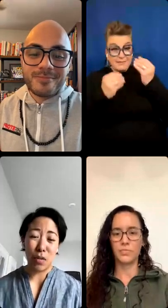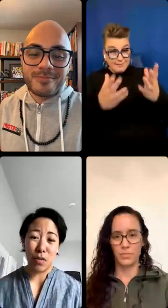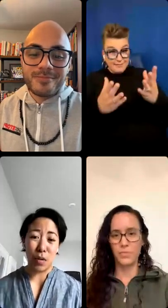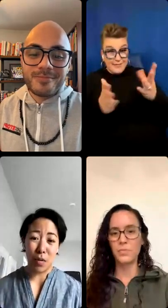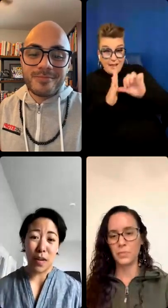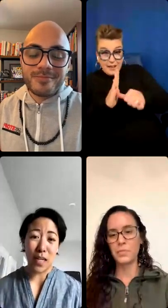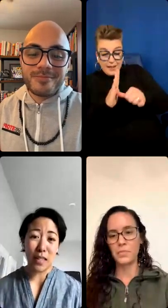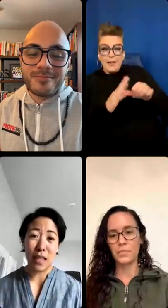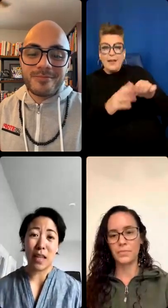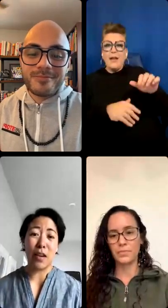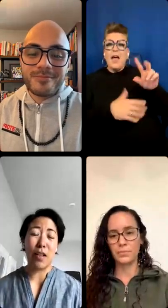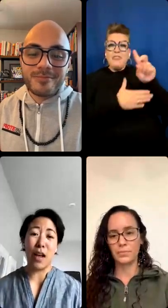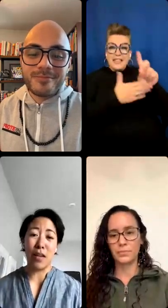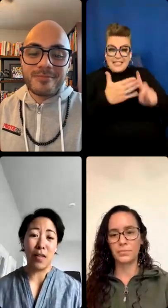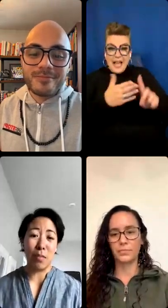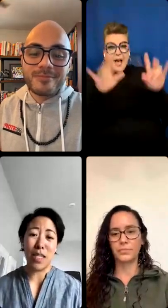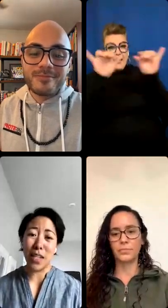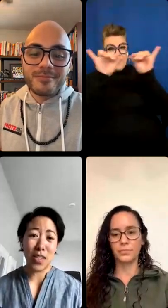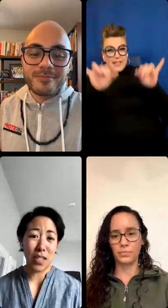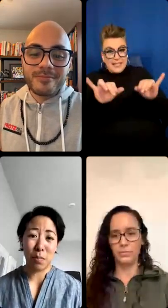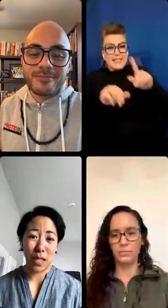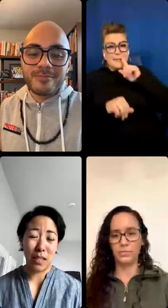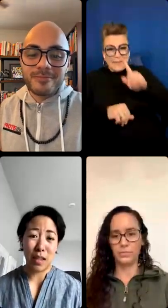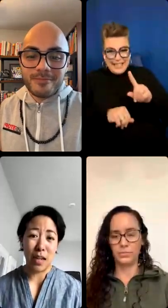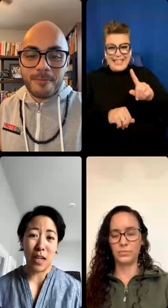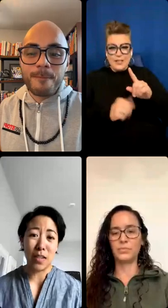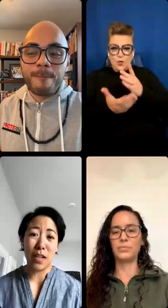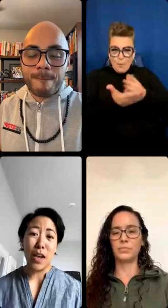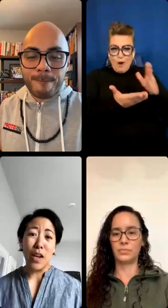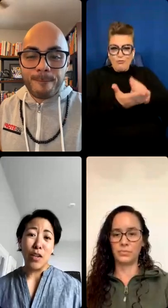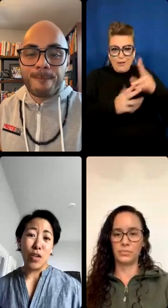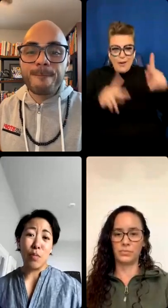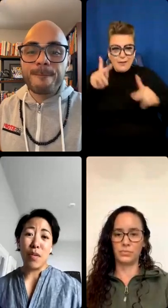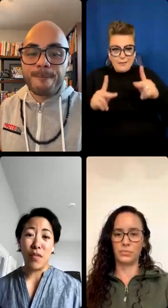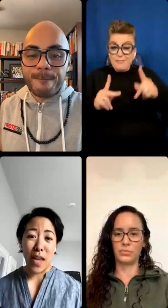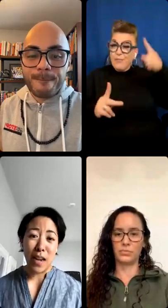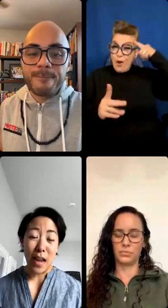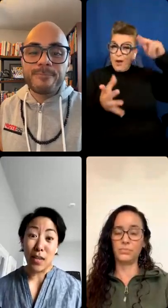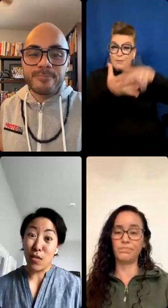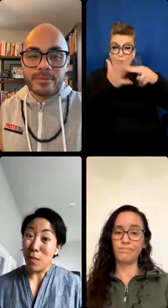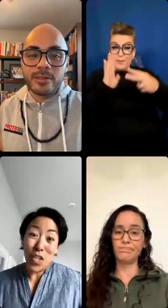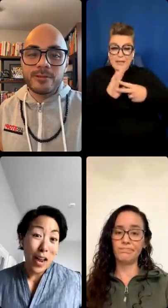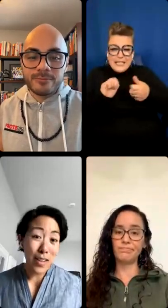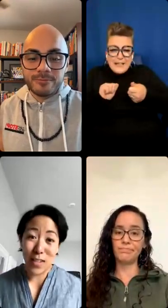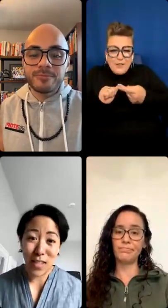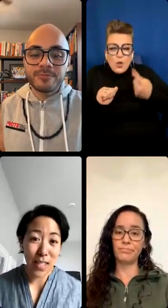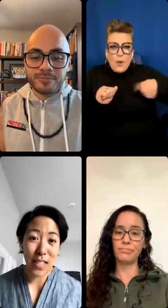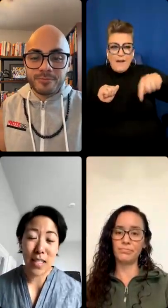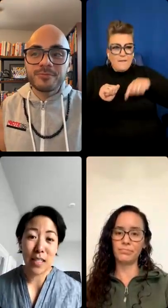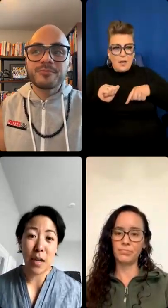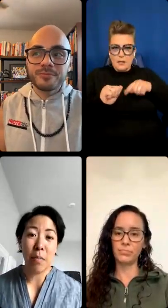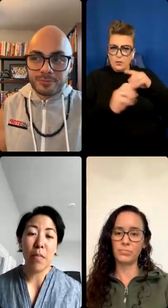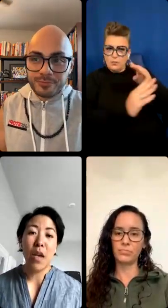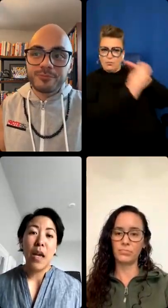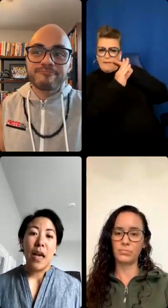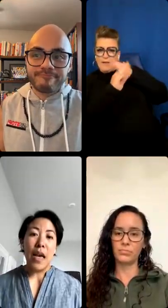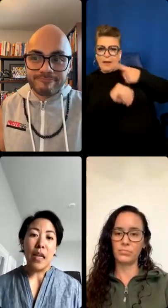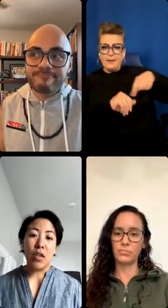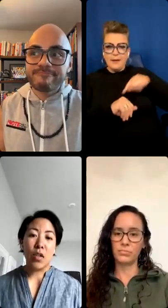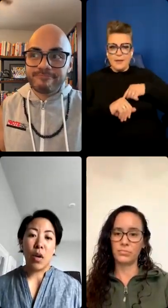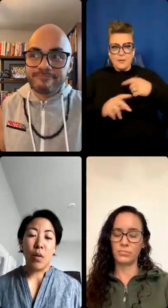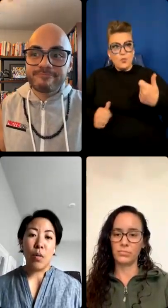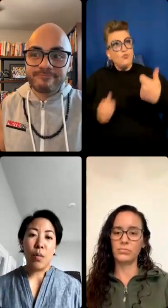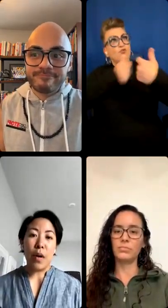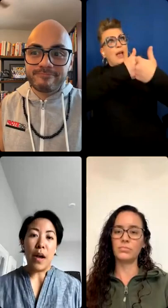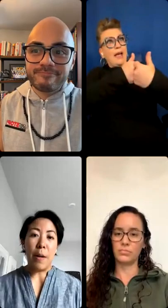there are so few of us, that there are a lot of limitations placed on us to prevent us from challenging the system.